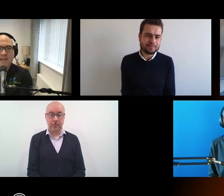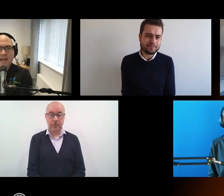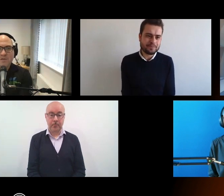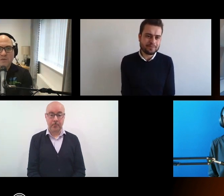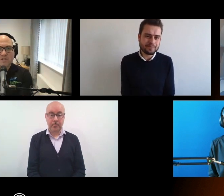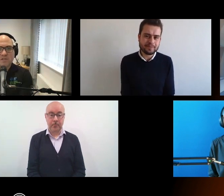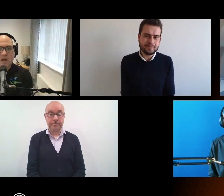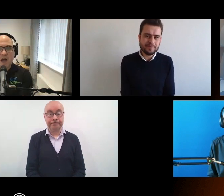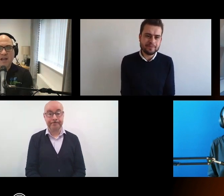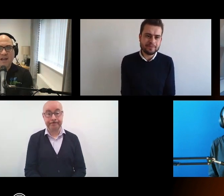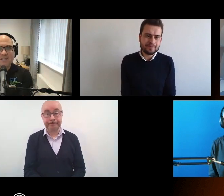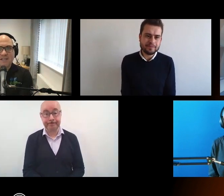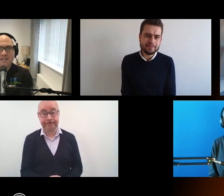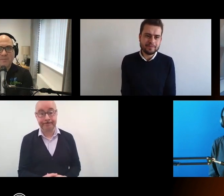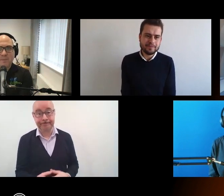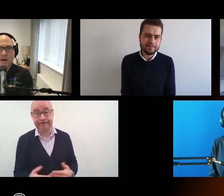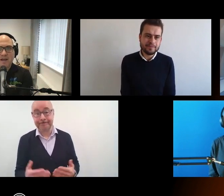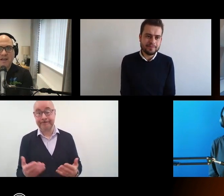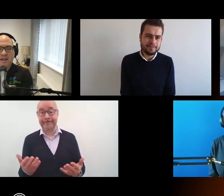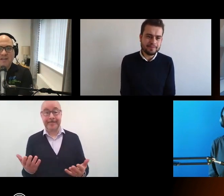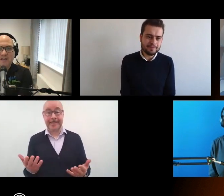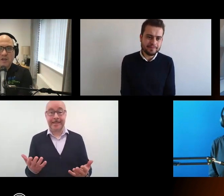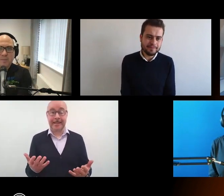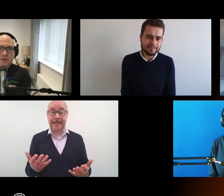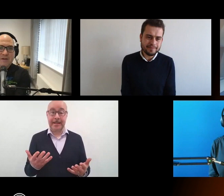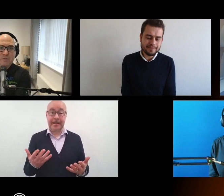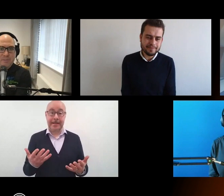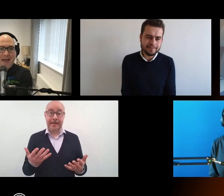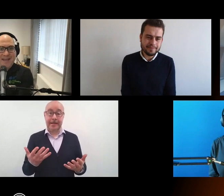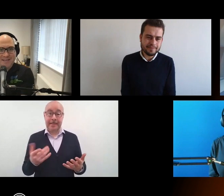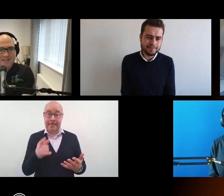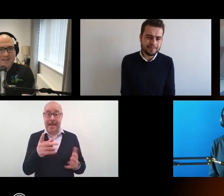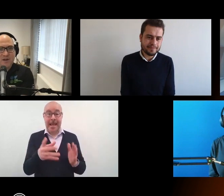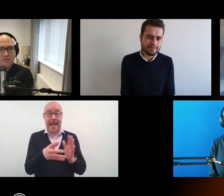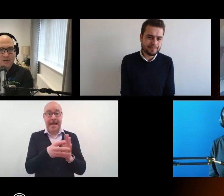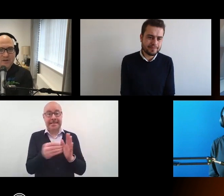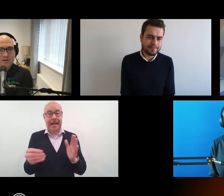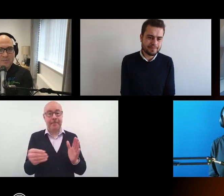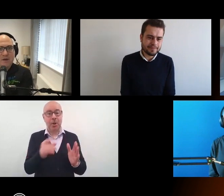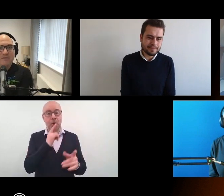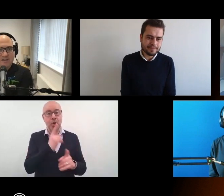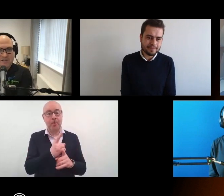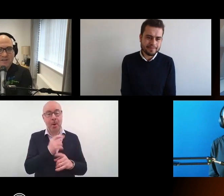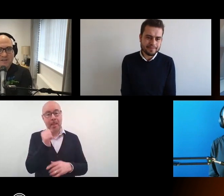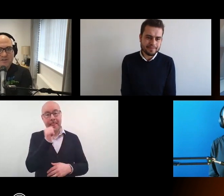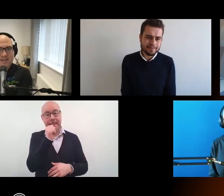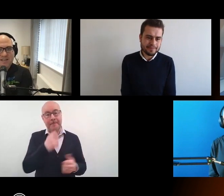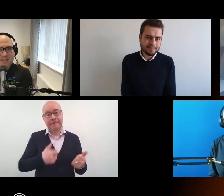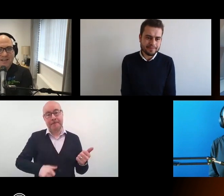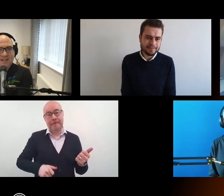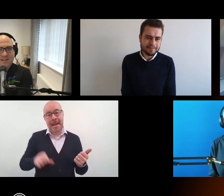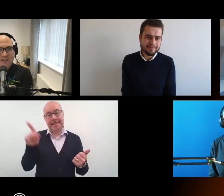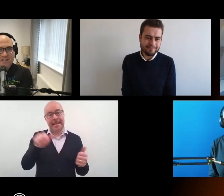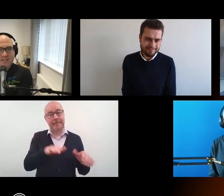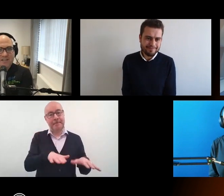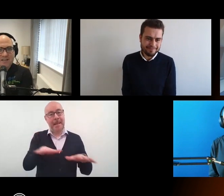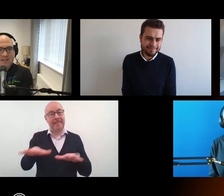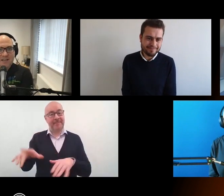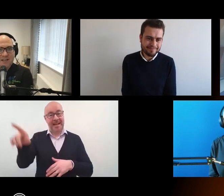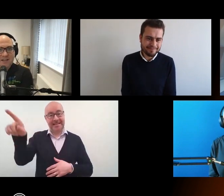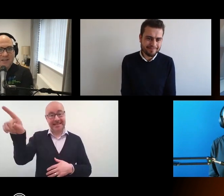And I think, as was highlighted by the example you gave with the band over in Belfast, I think you said,